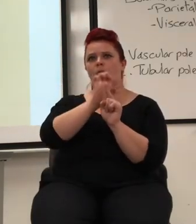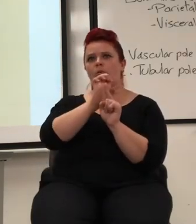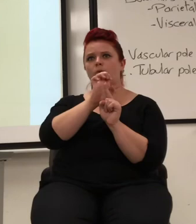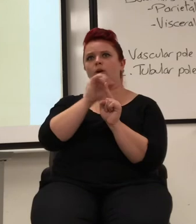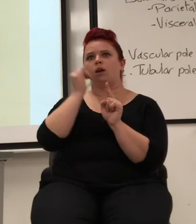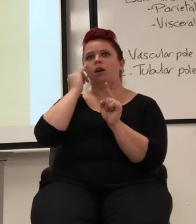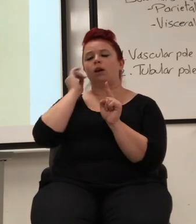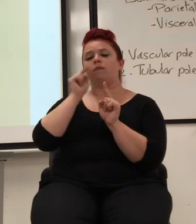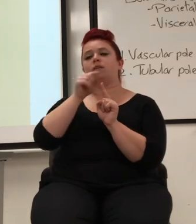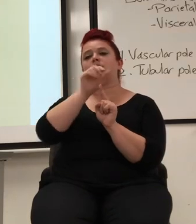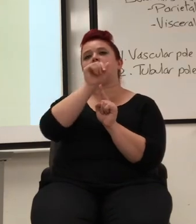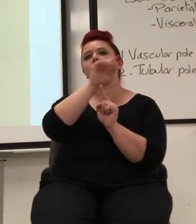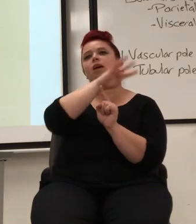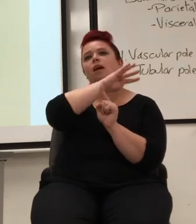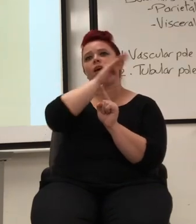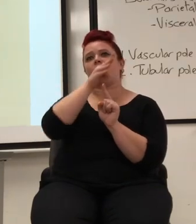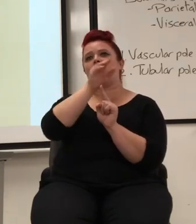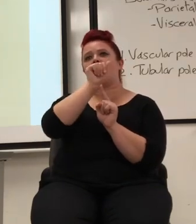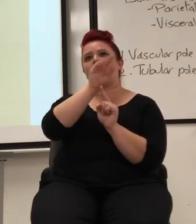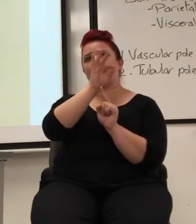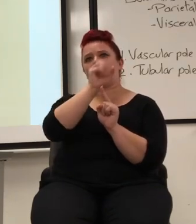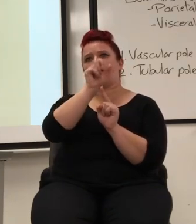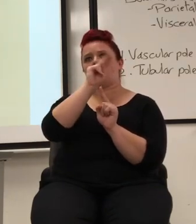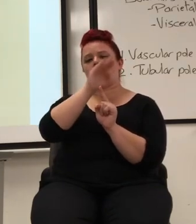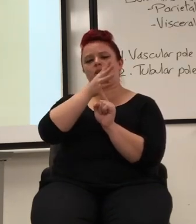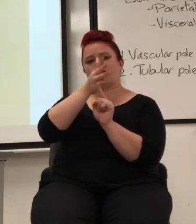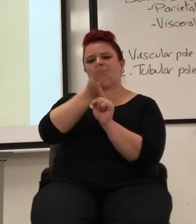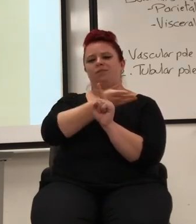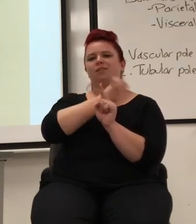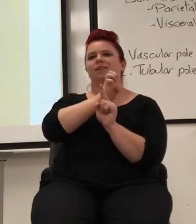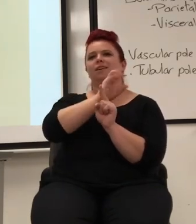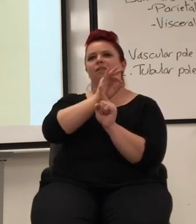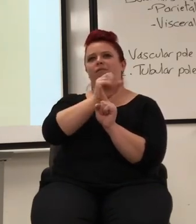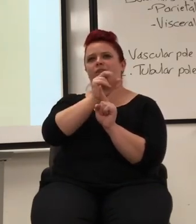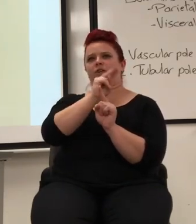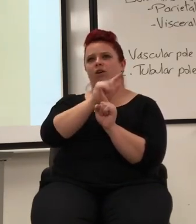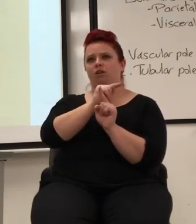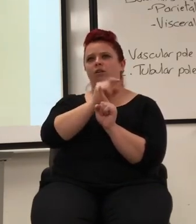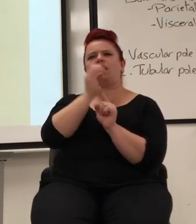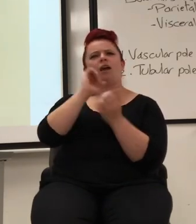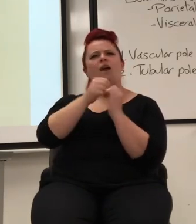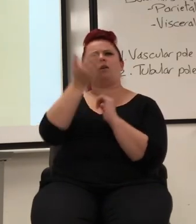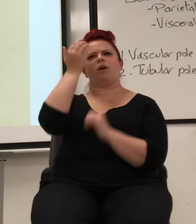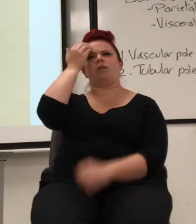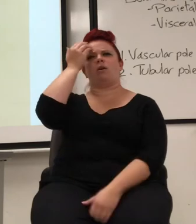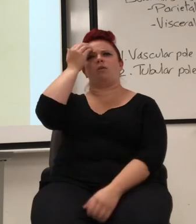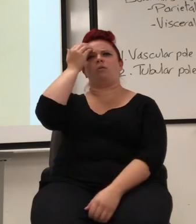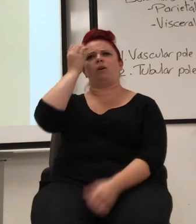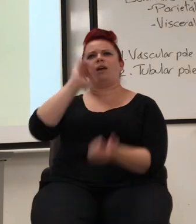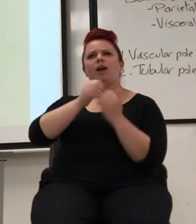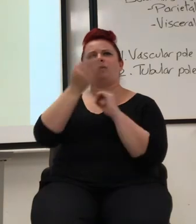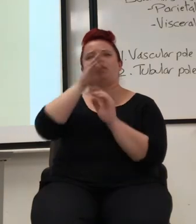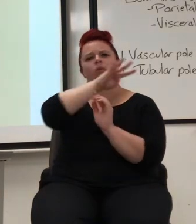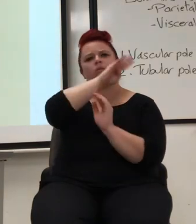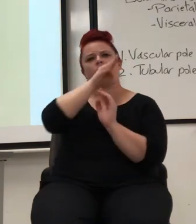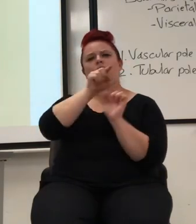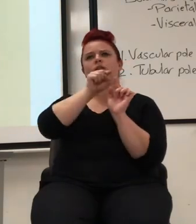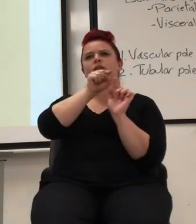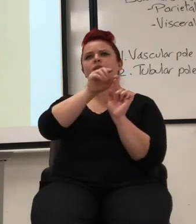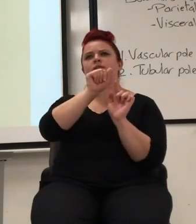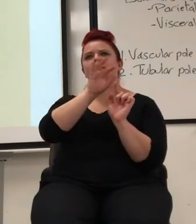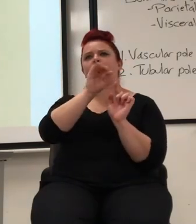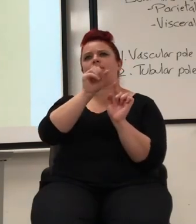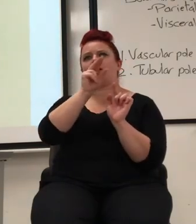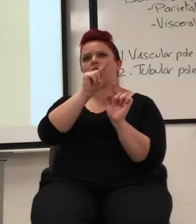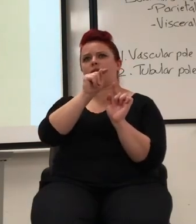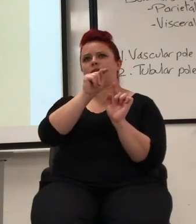the afferent arterial, that must be the efferent arterial. Now, how do I know that? How do I know that's aphary? It